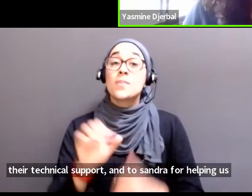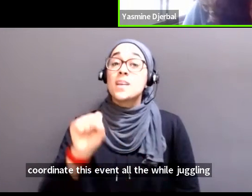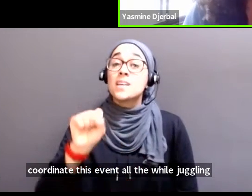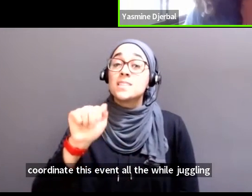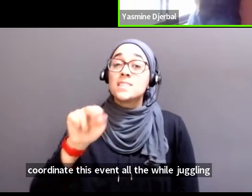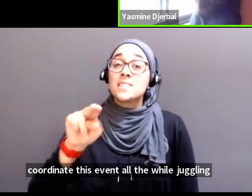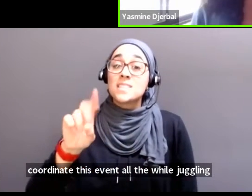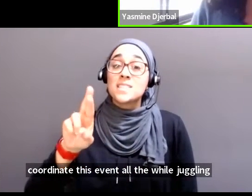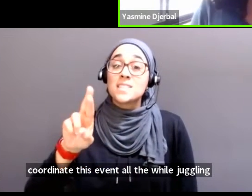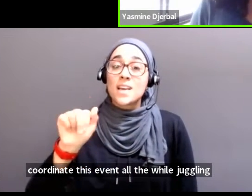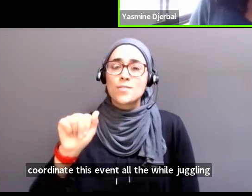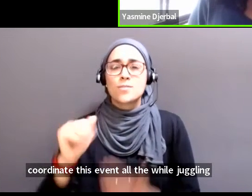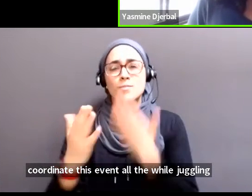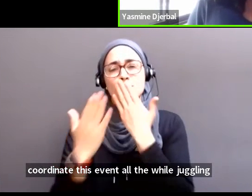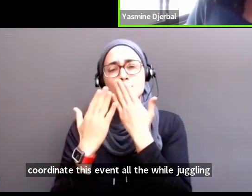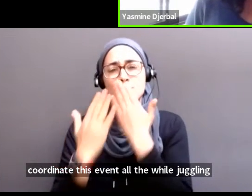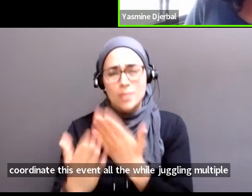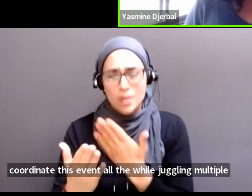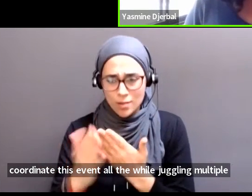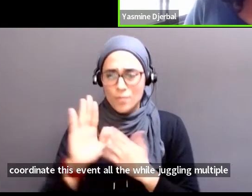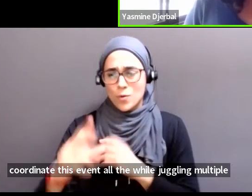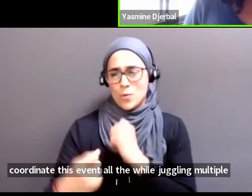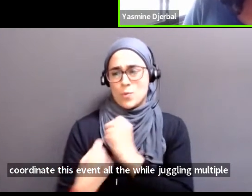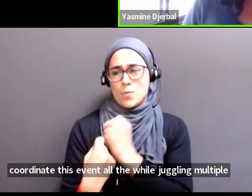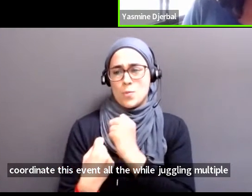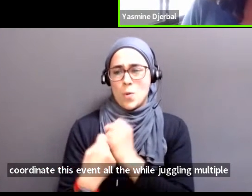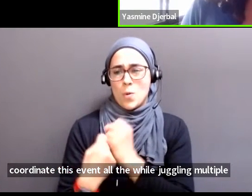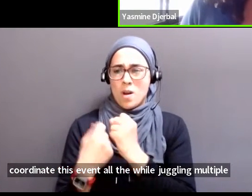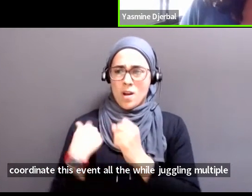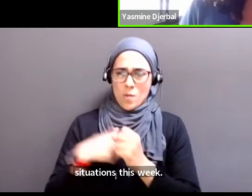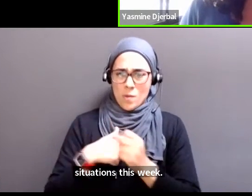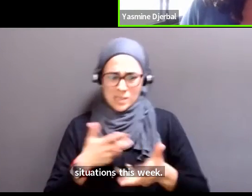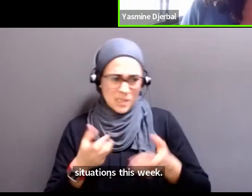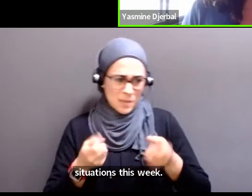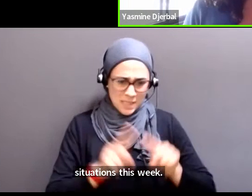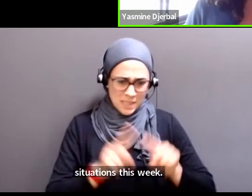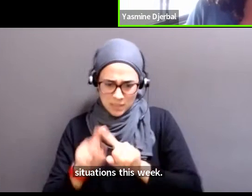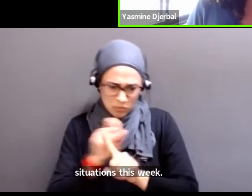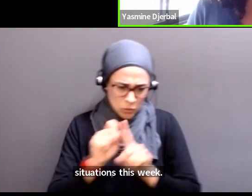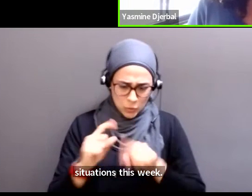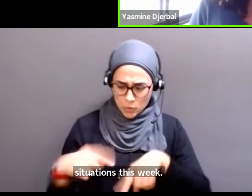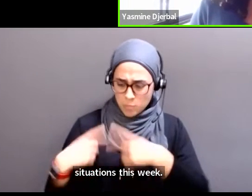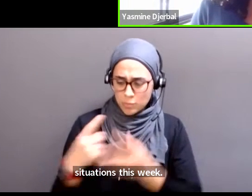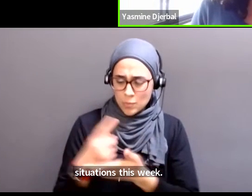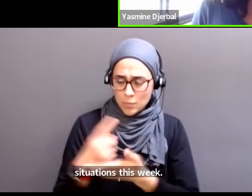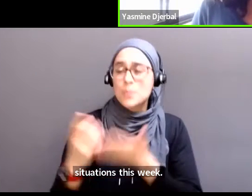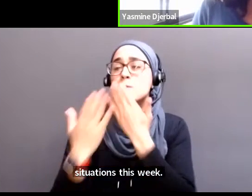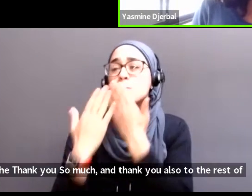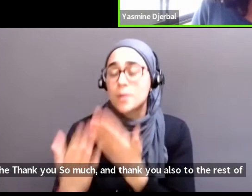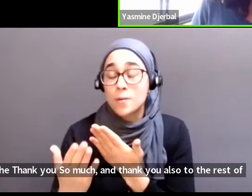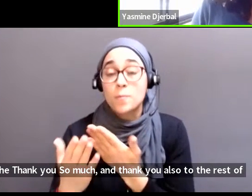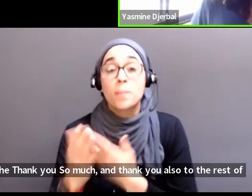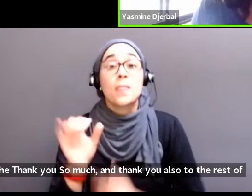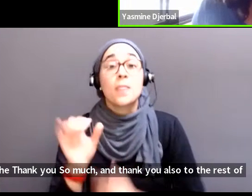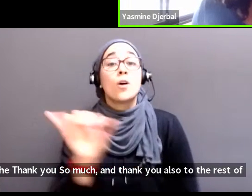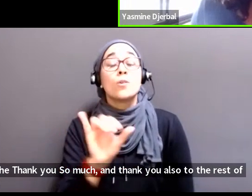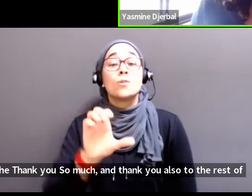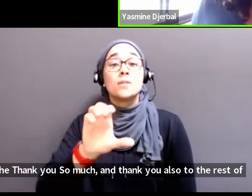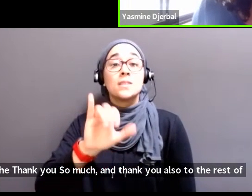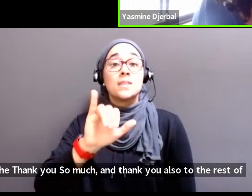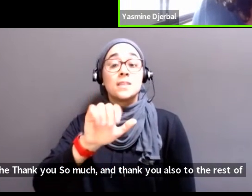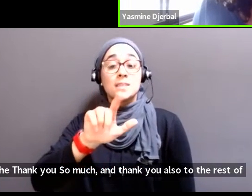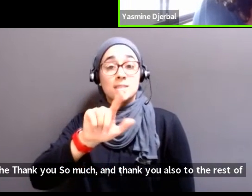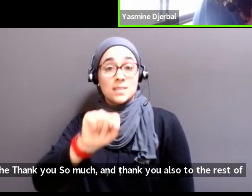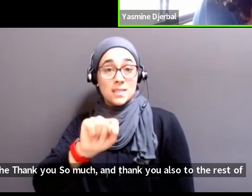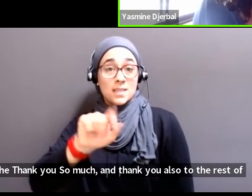multiple situations this week. Thank you so much. And thank you also to the rest of the CTL team for supporting